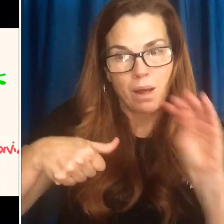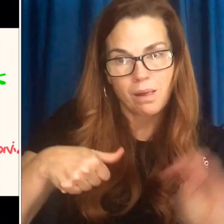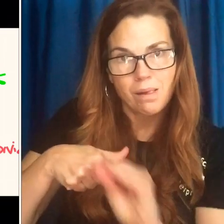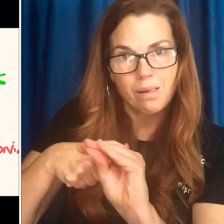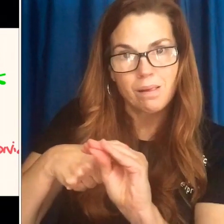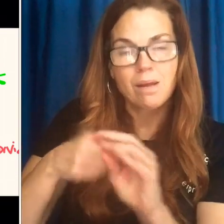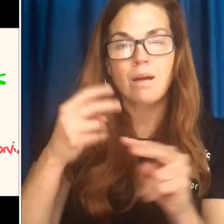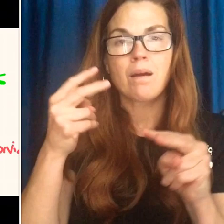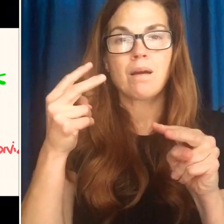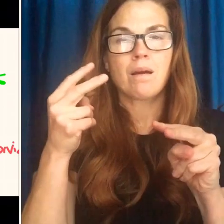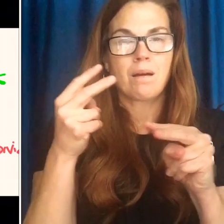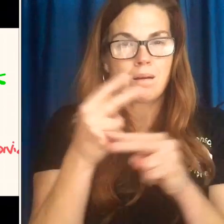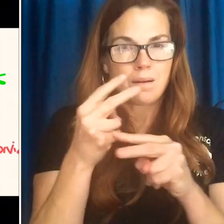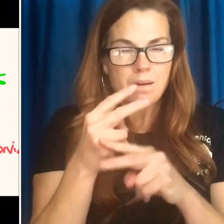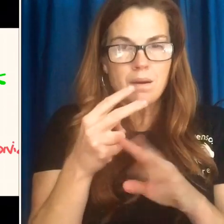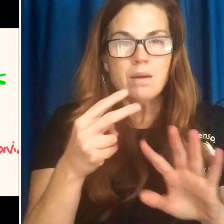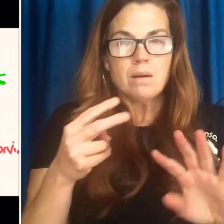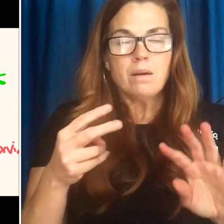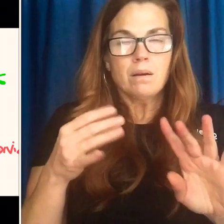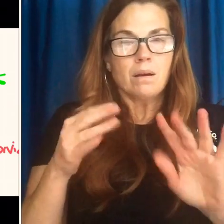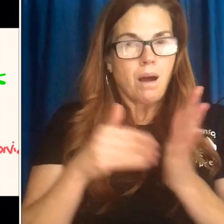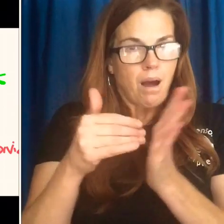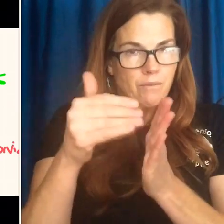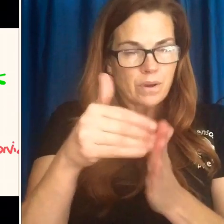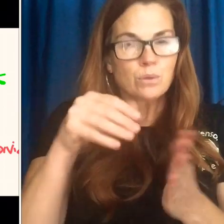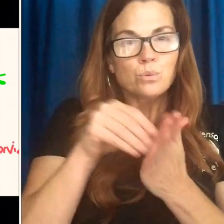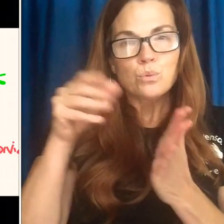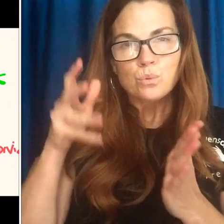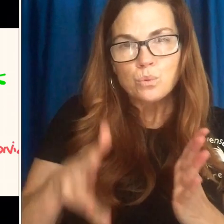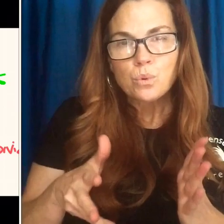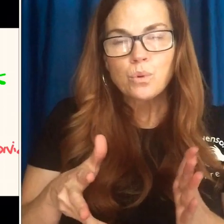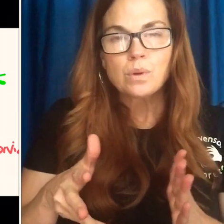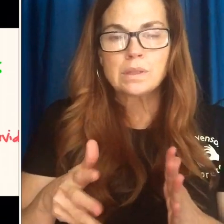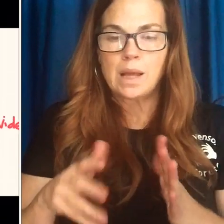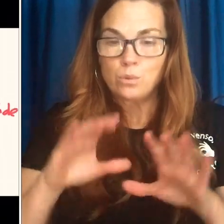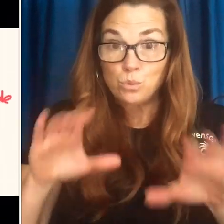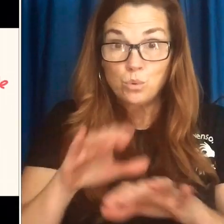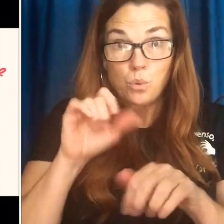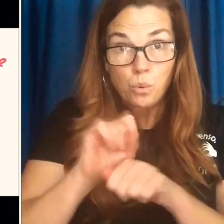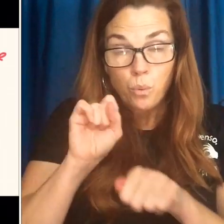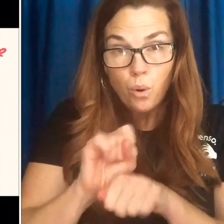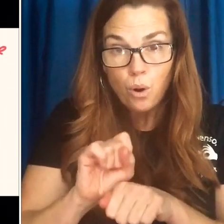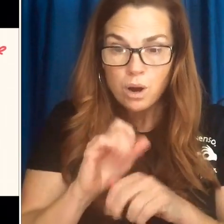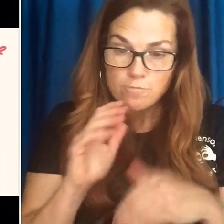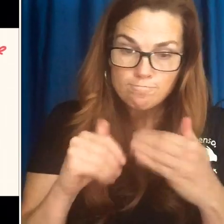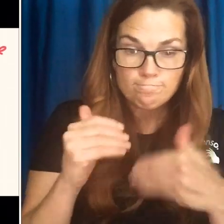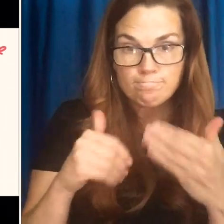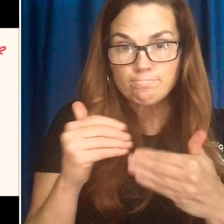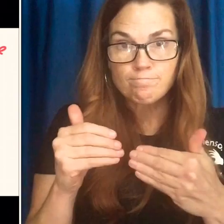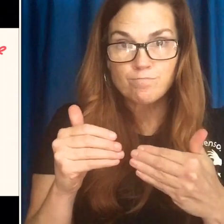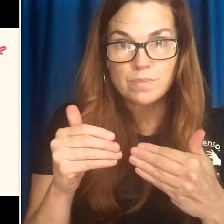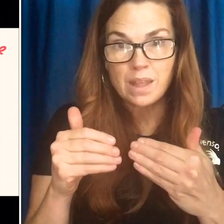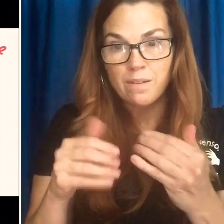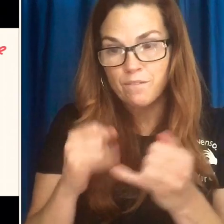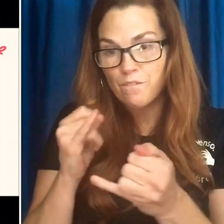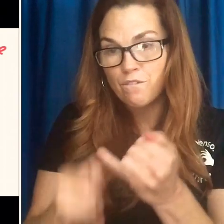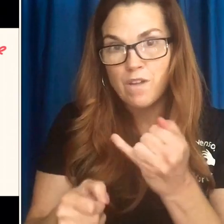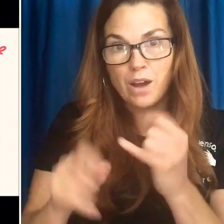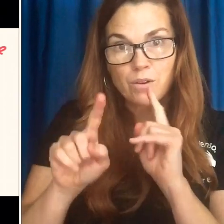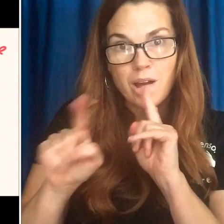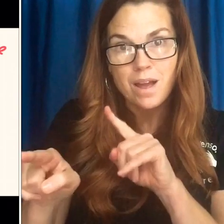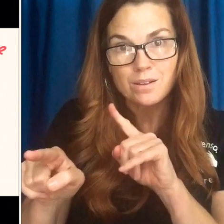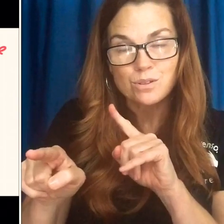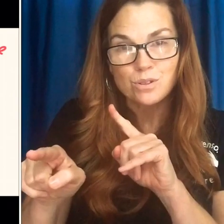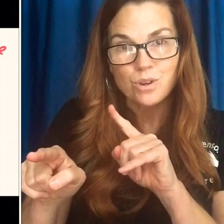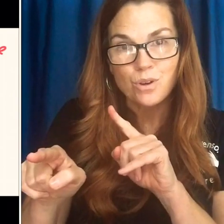Oftentimes, I'll see students forget to include the whole number. So when they get